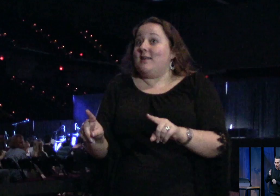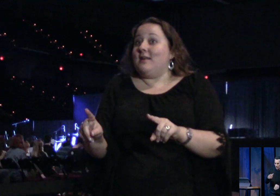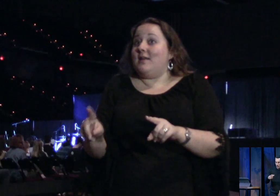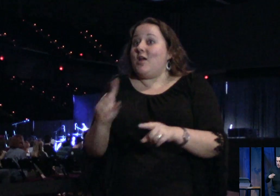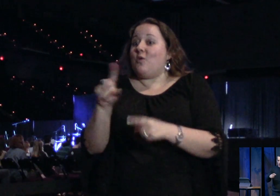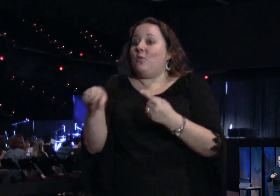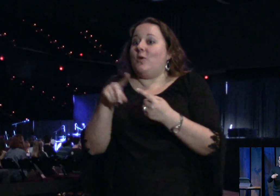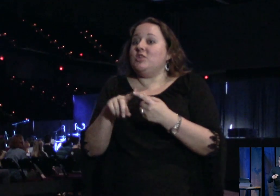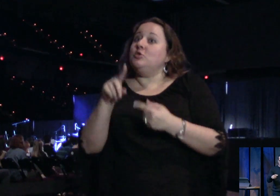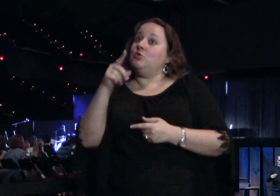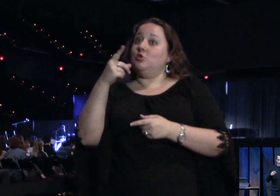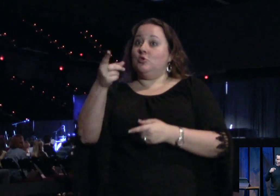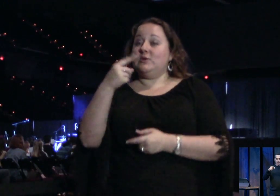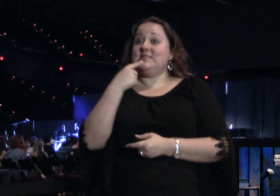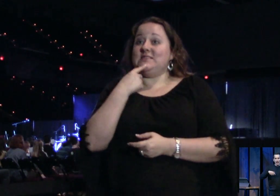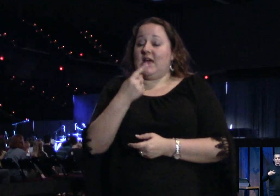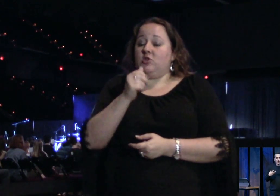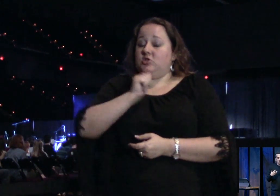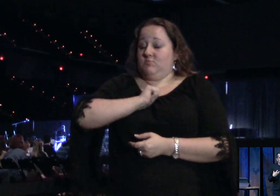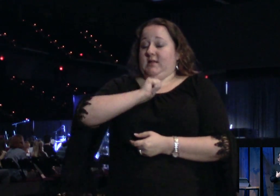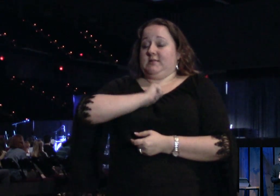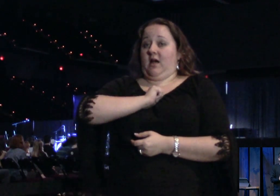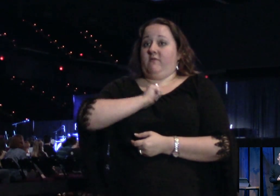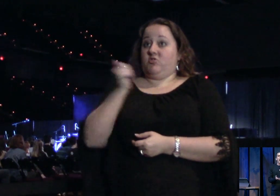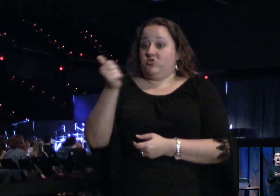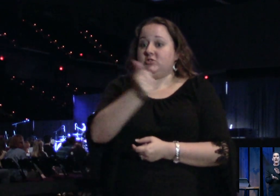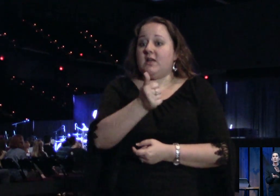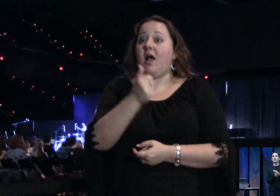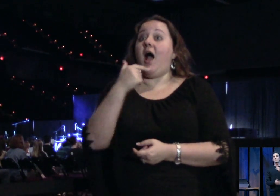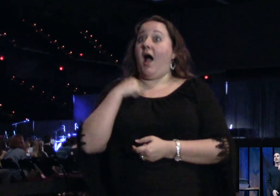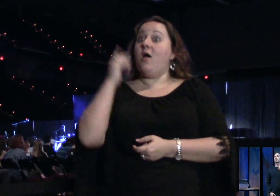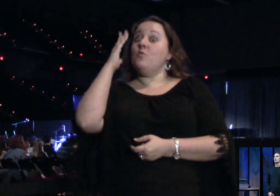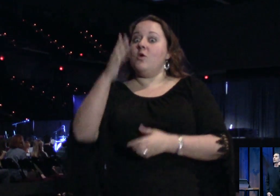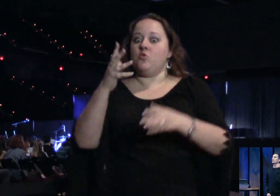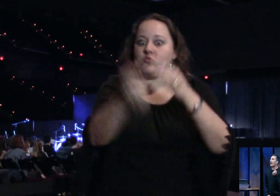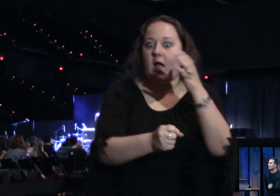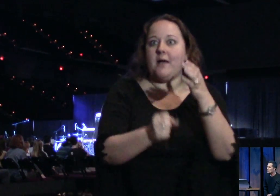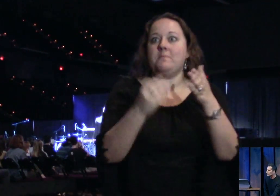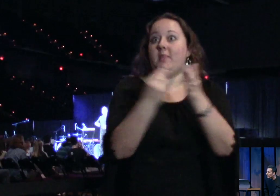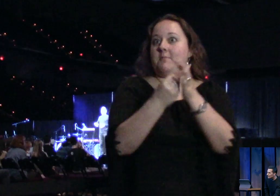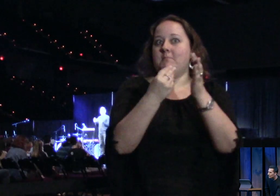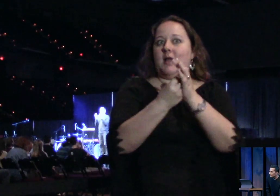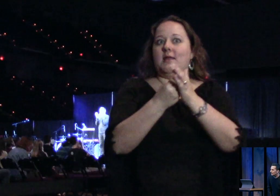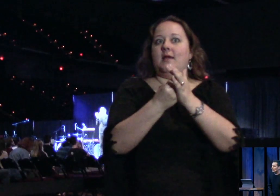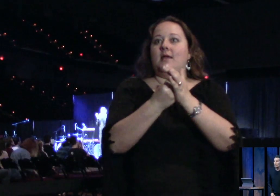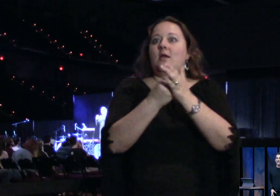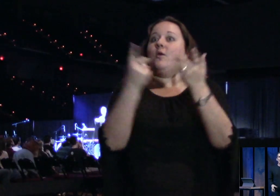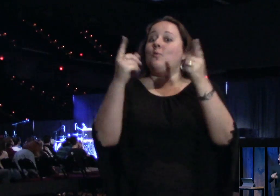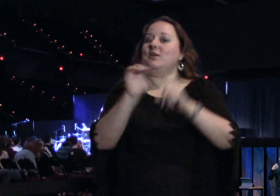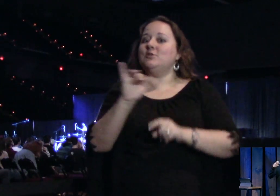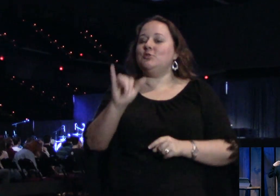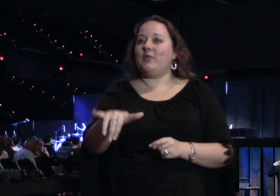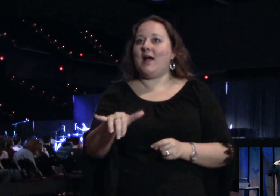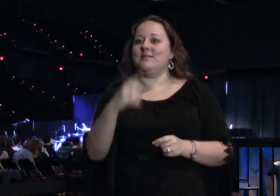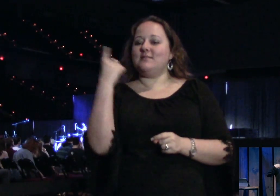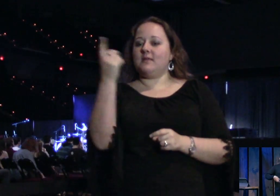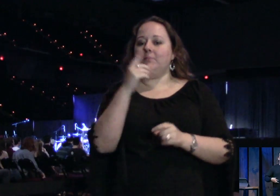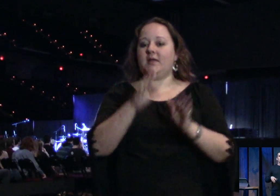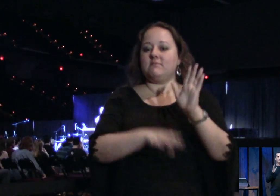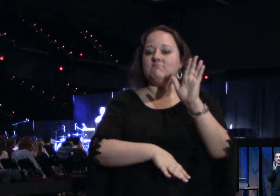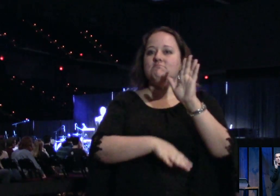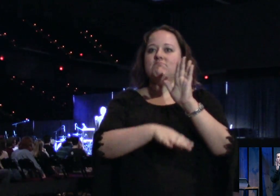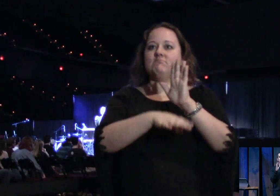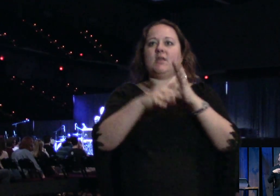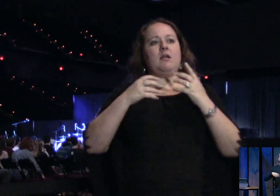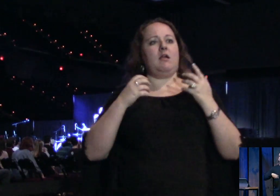inevitably come when you tell yourself, I will be able to grab the $20 bill. Because when you do